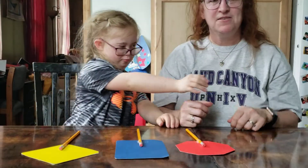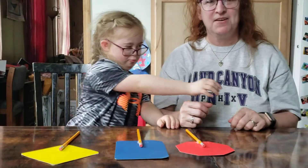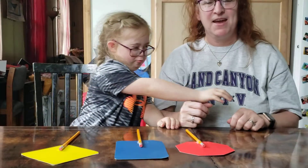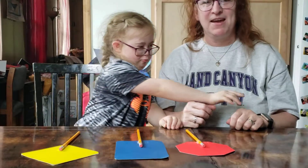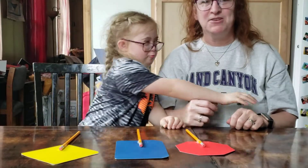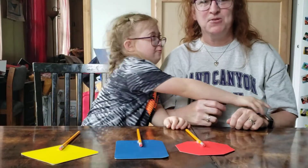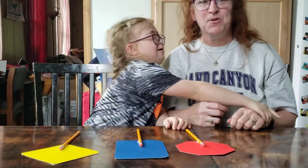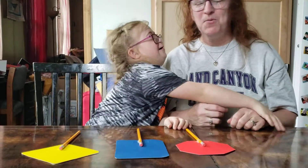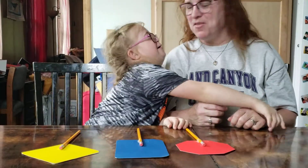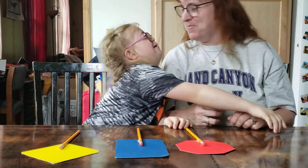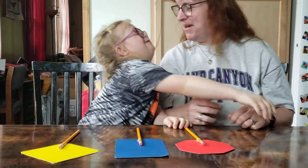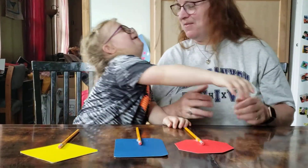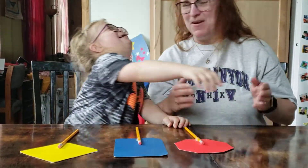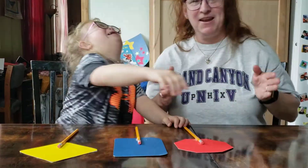Okay, do it with me. Ready?